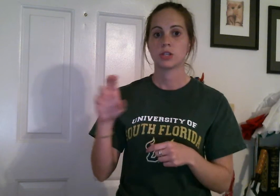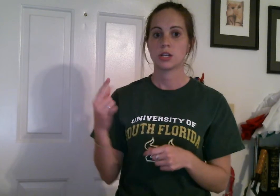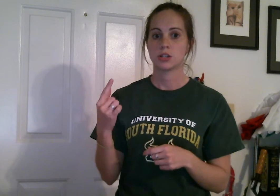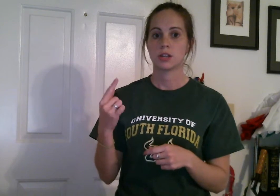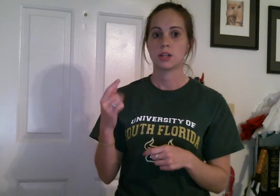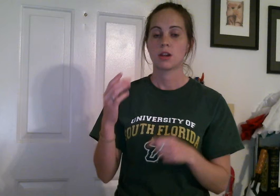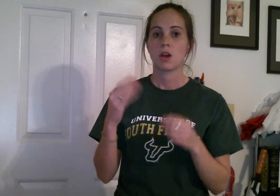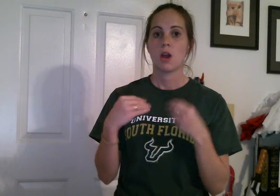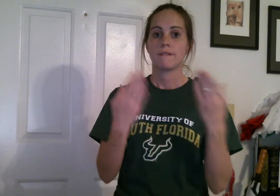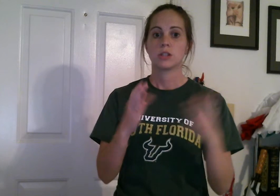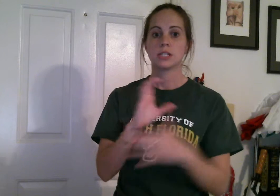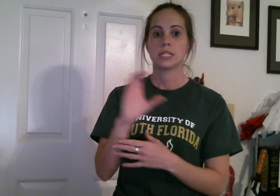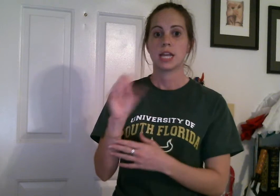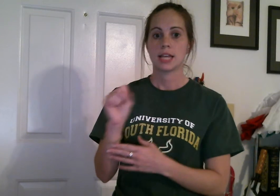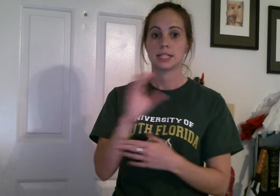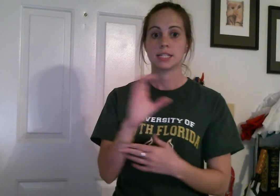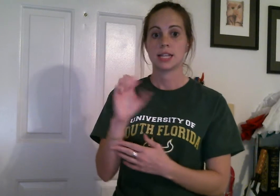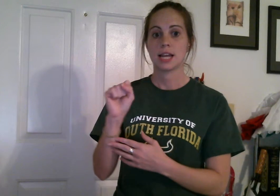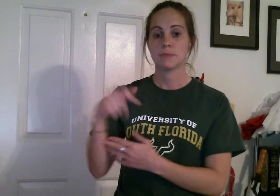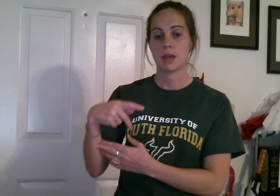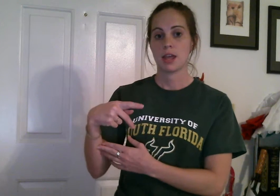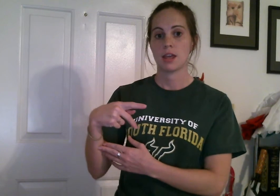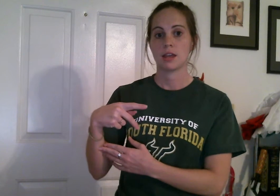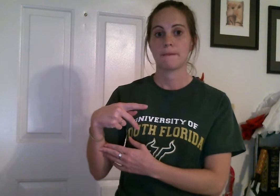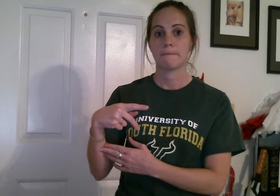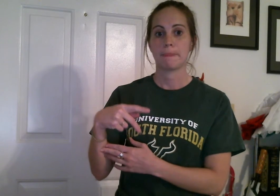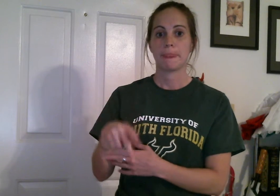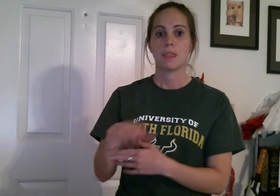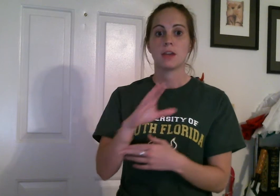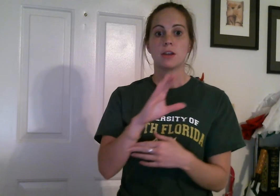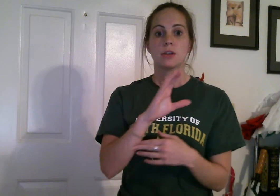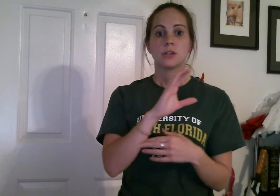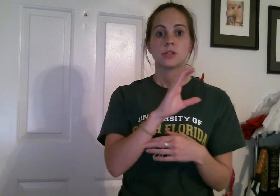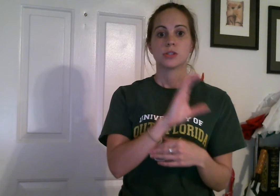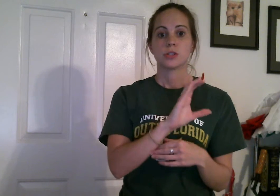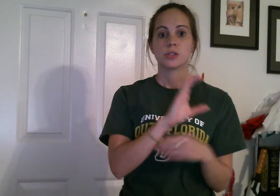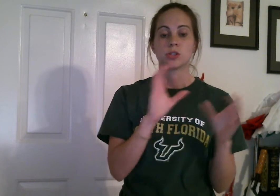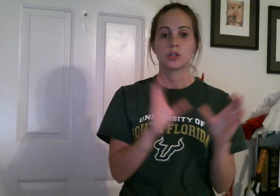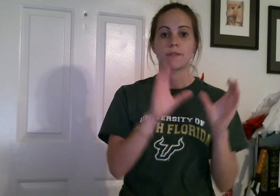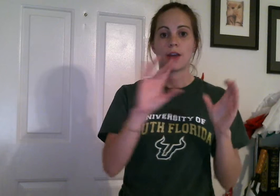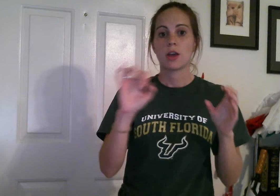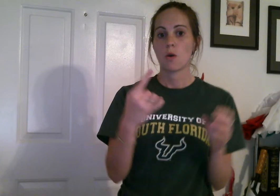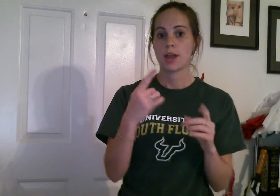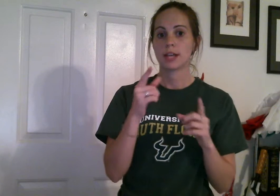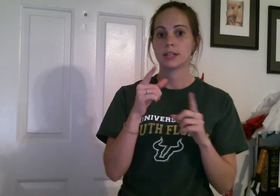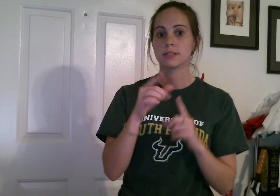and the CCSP. The CCS is the Certified Coding Specialist, and that's pretty much typically